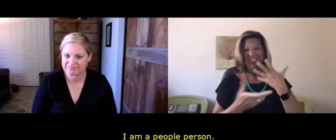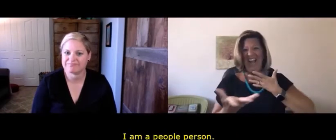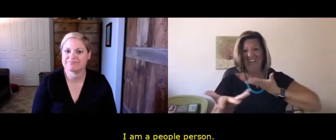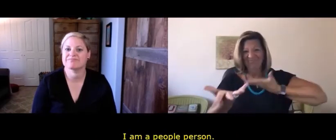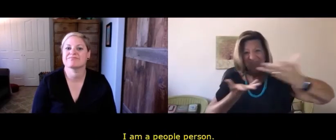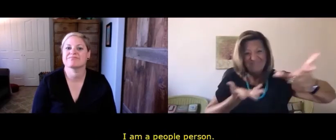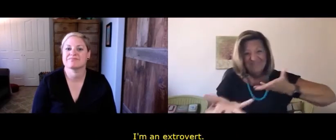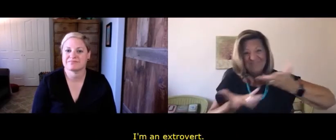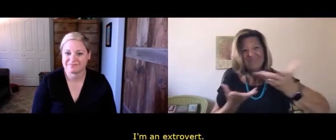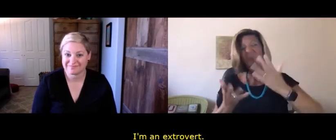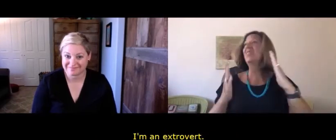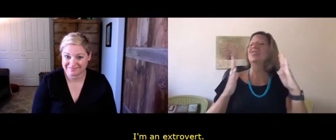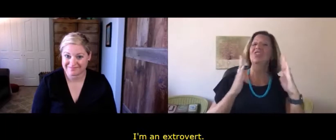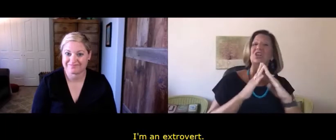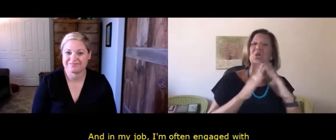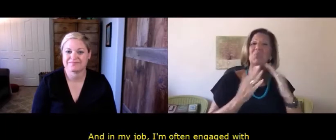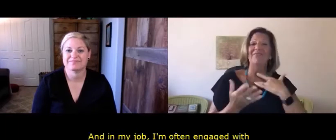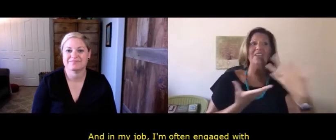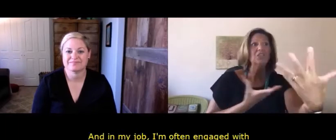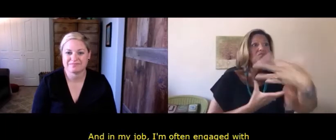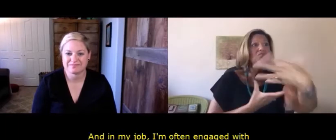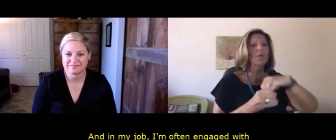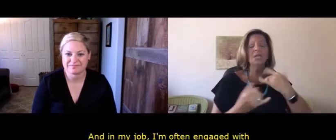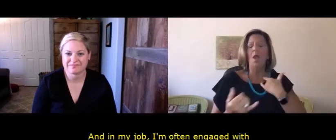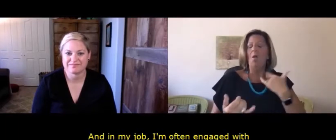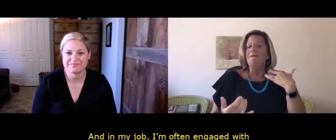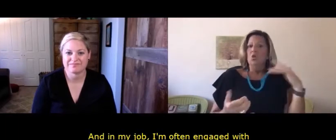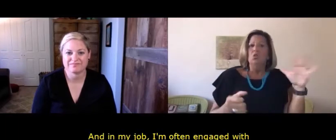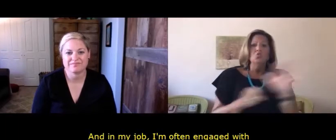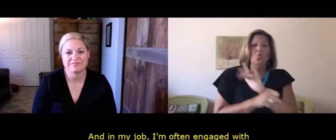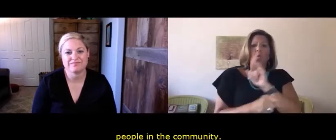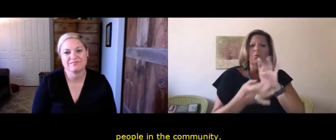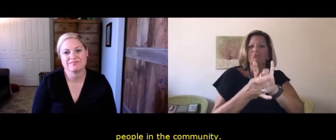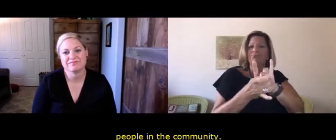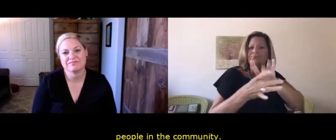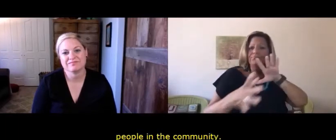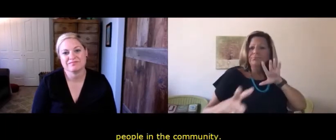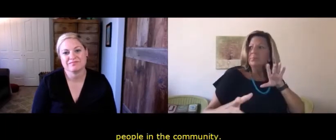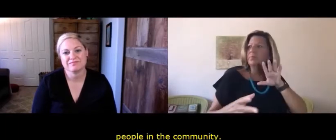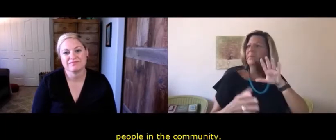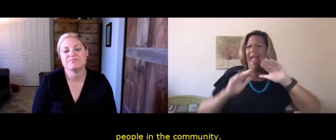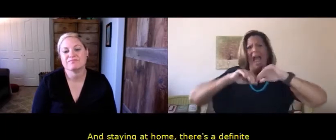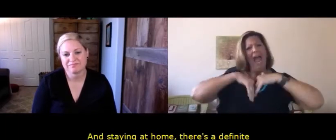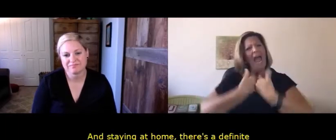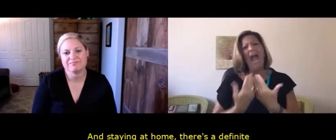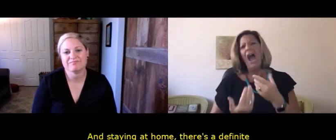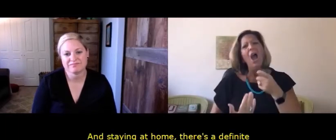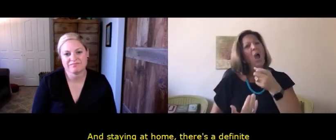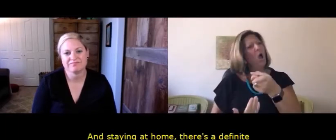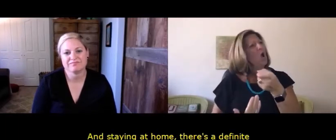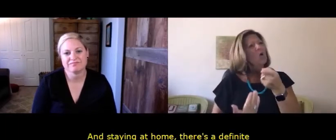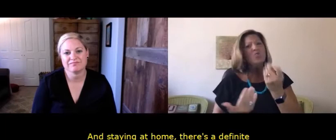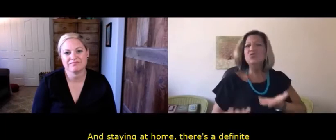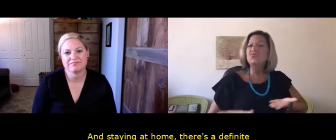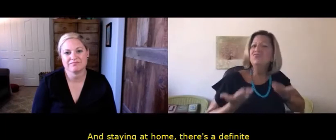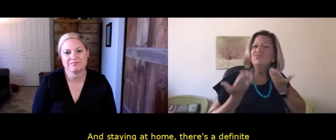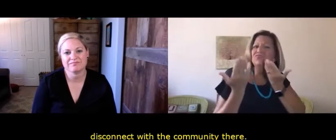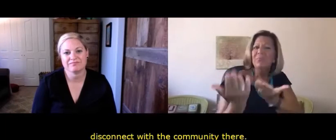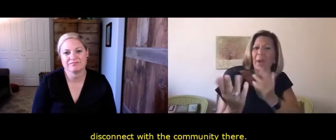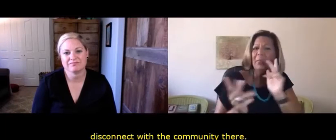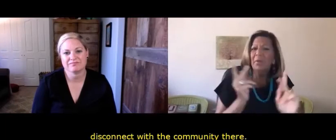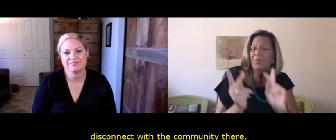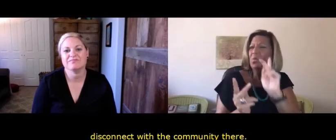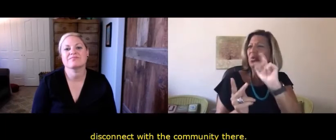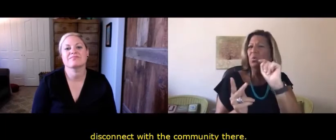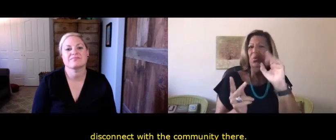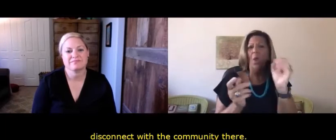am a people person. I'm an extrovert, and in my job, I'm often engaged with people in the community. And staying at home, there's a